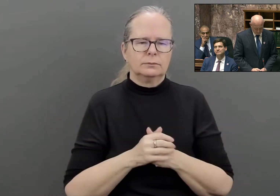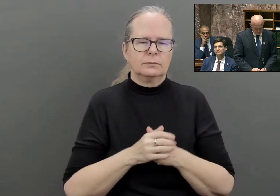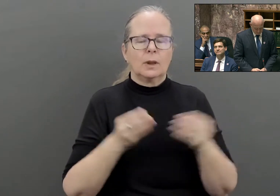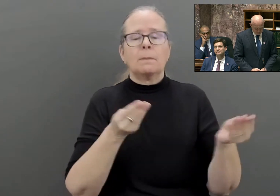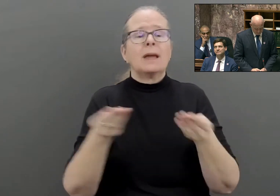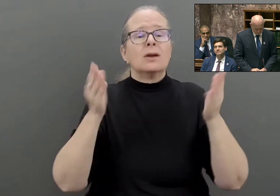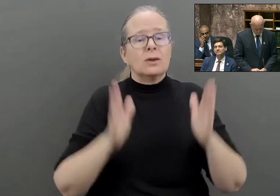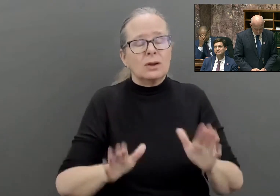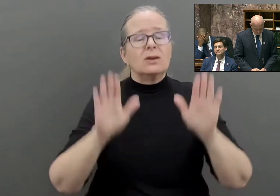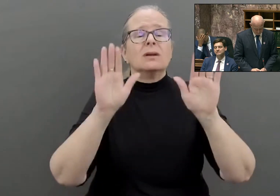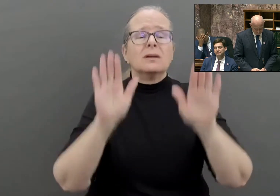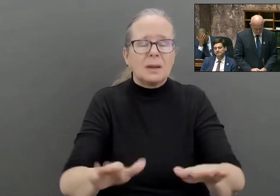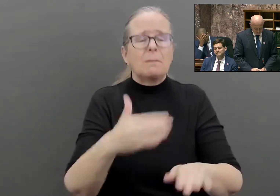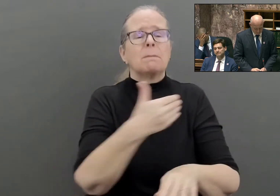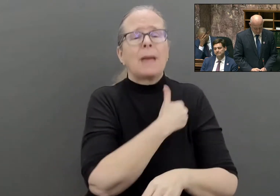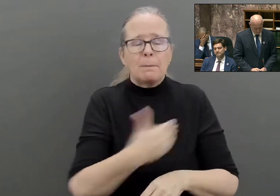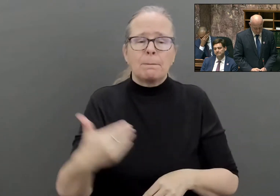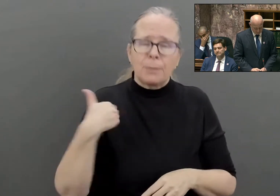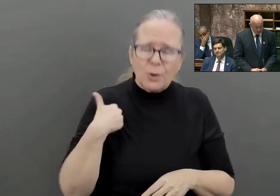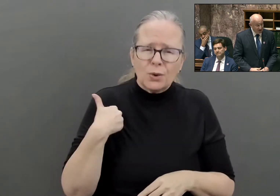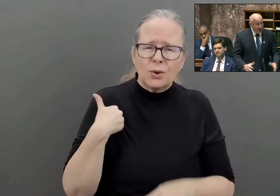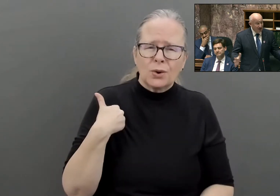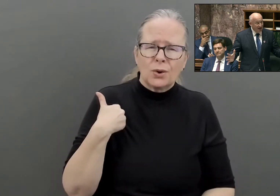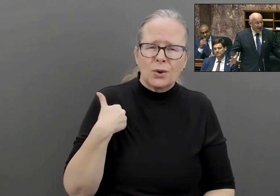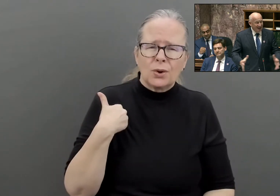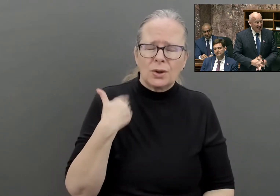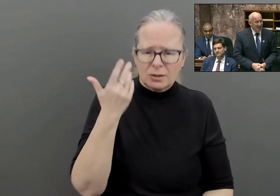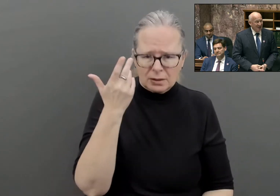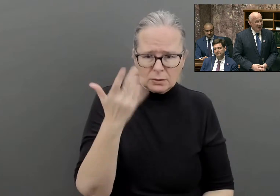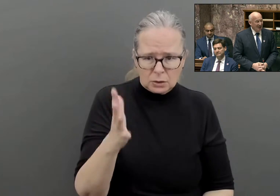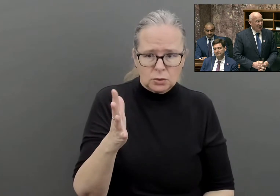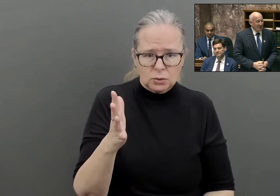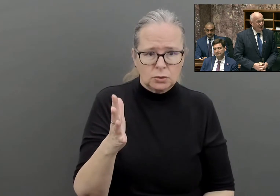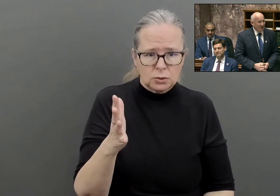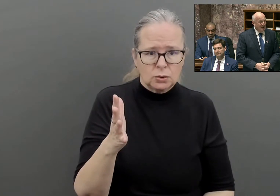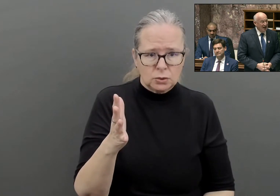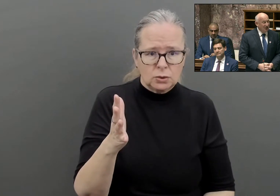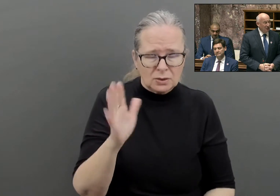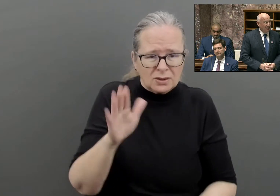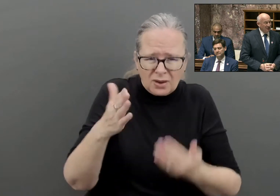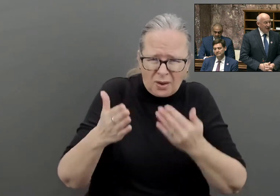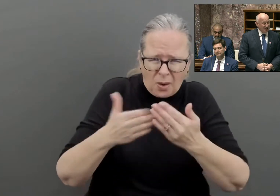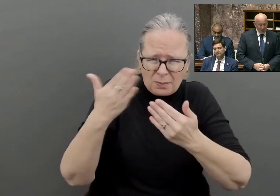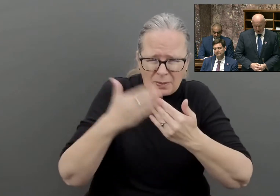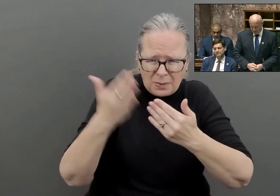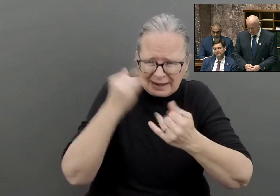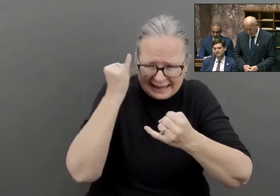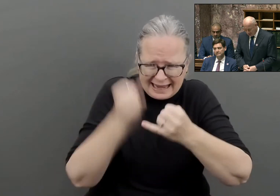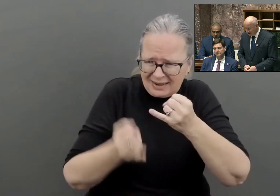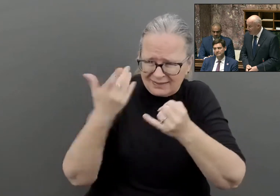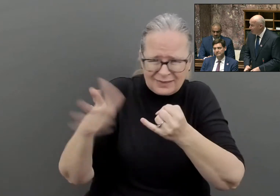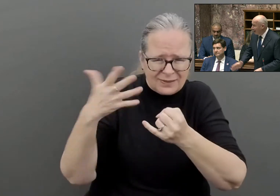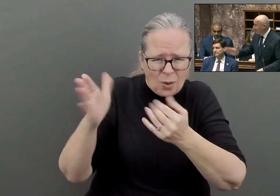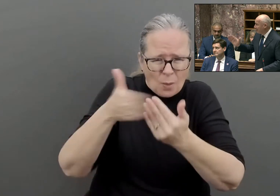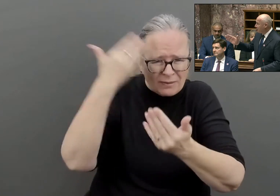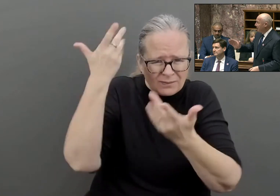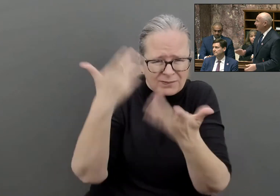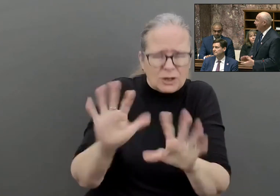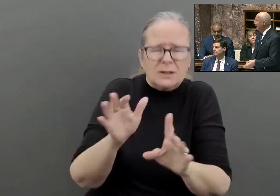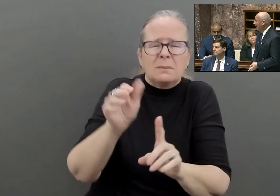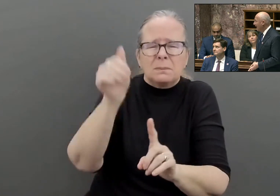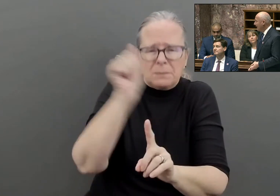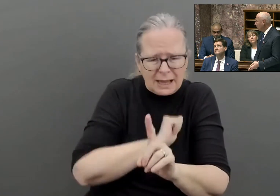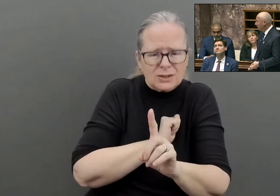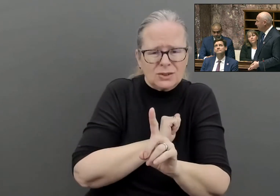Members, we are almost done. Just a few more minutes, okay? Thank you, Minister. Thank you, Honourable Speaker. You know, later this